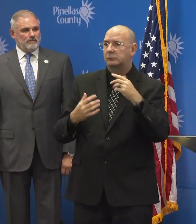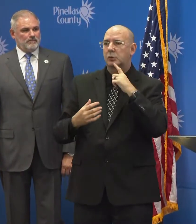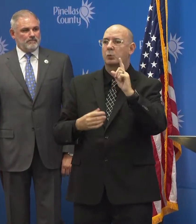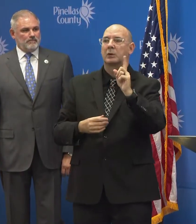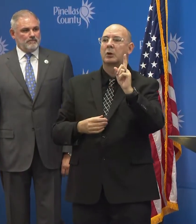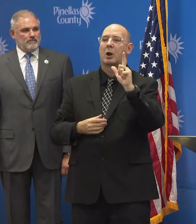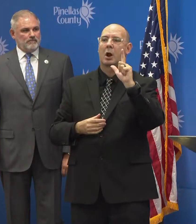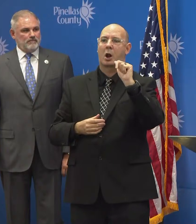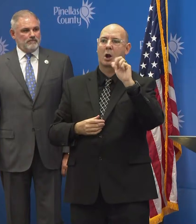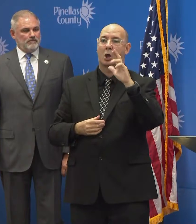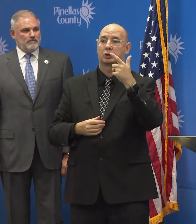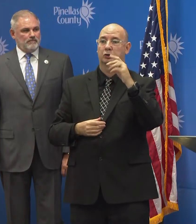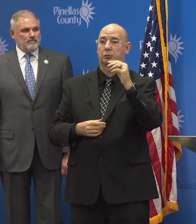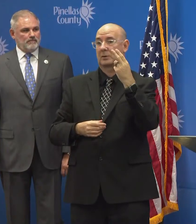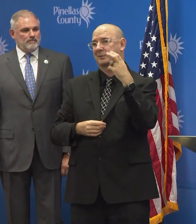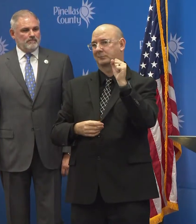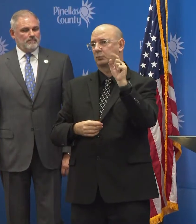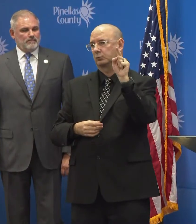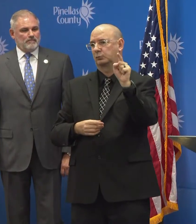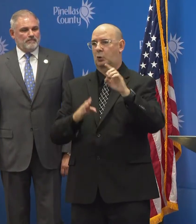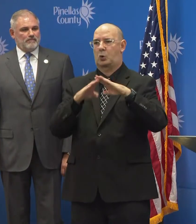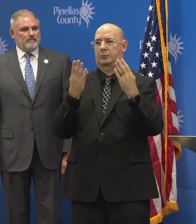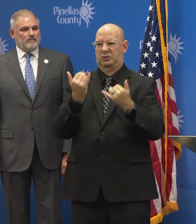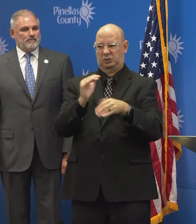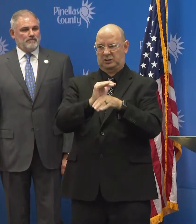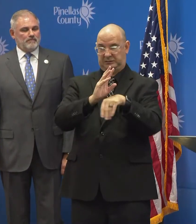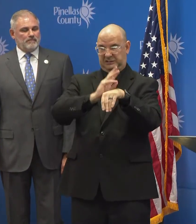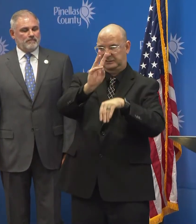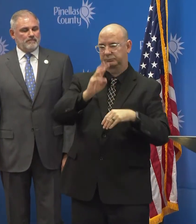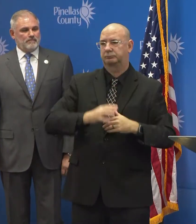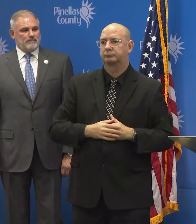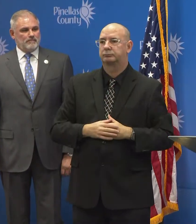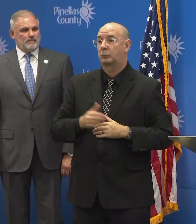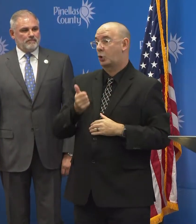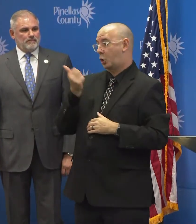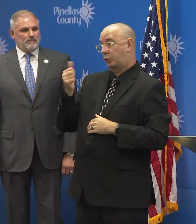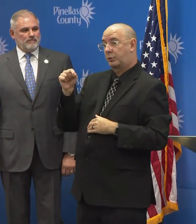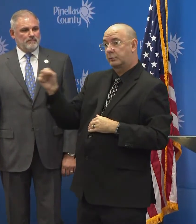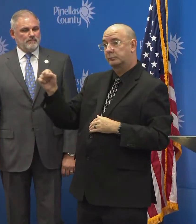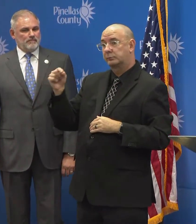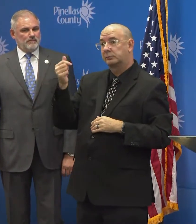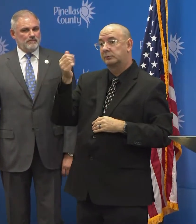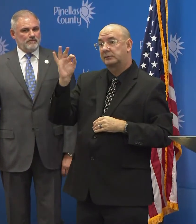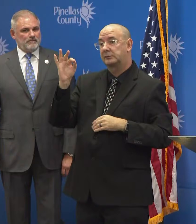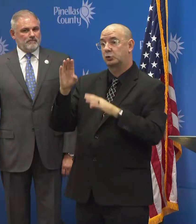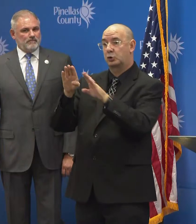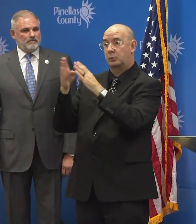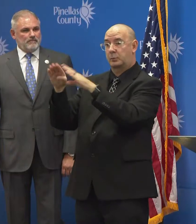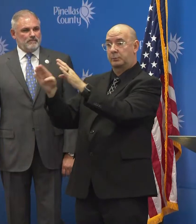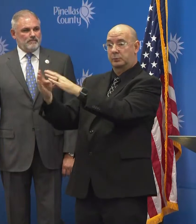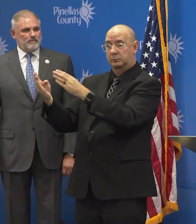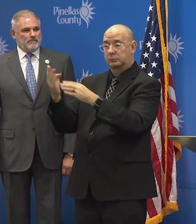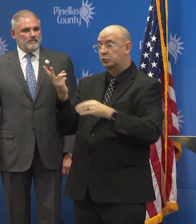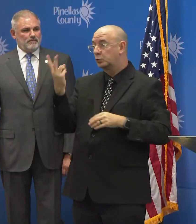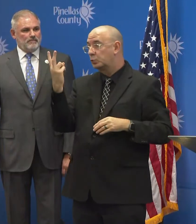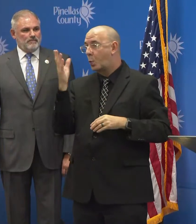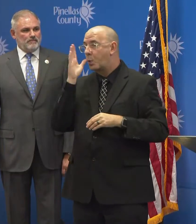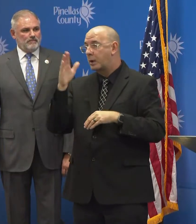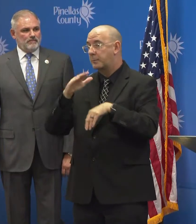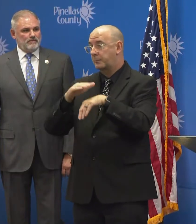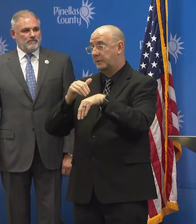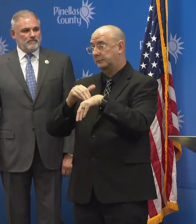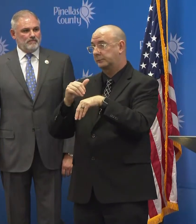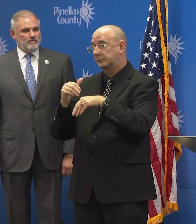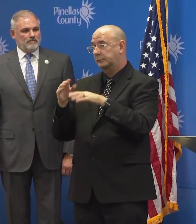tonight at 6 p.m. We will open additional 19 shelters, including 2 more pet-friendly shelters, tomorrow morning